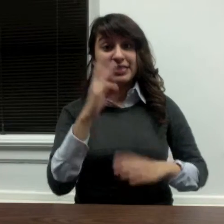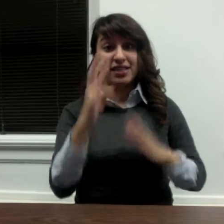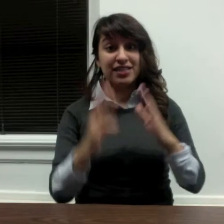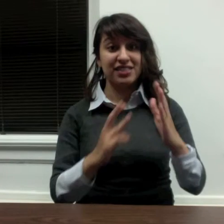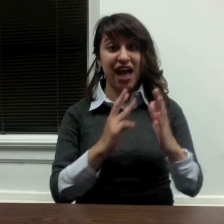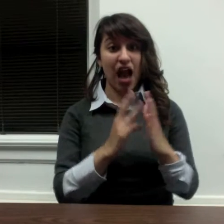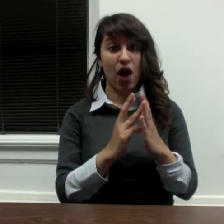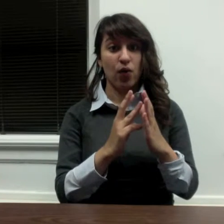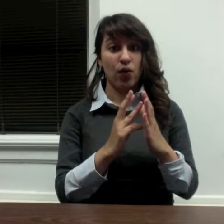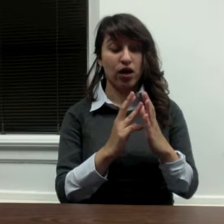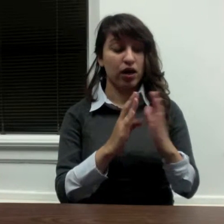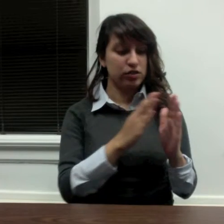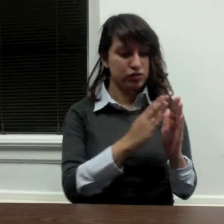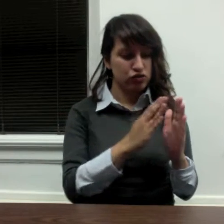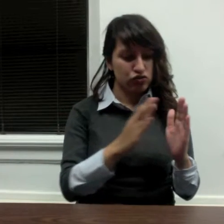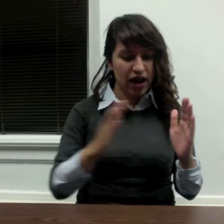just 3-hour workshops.